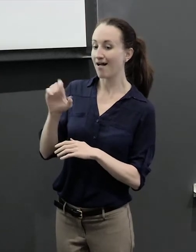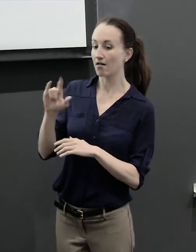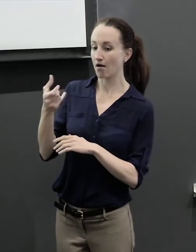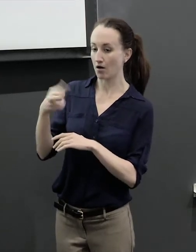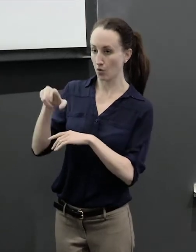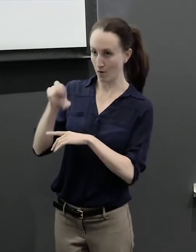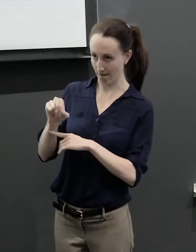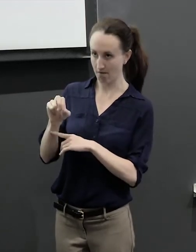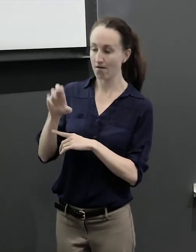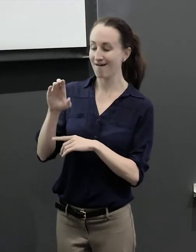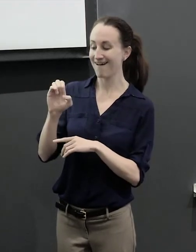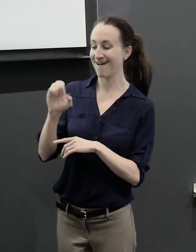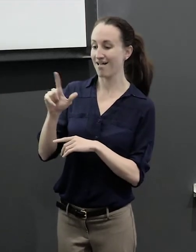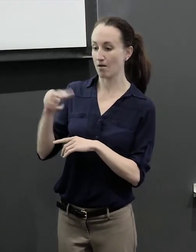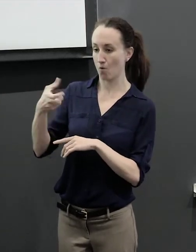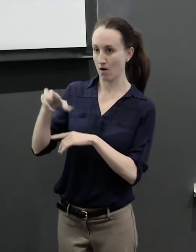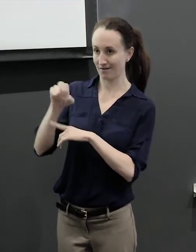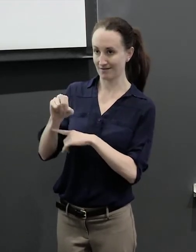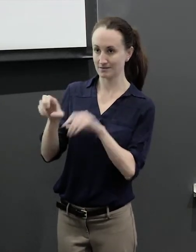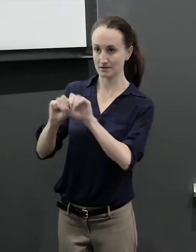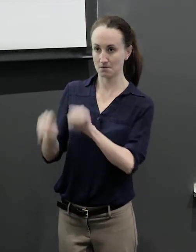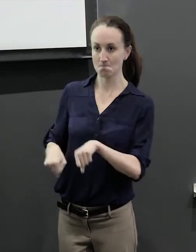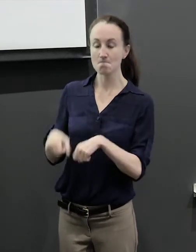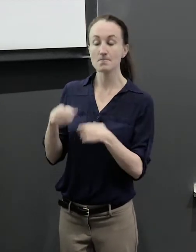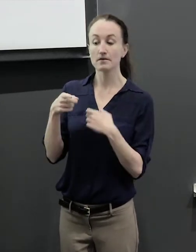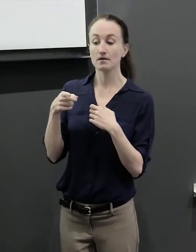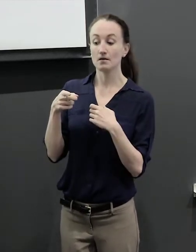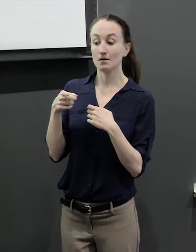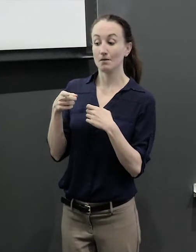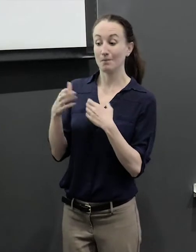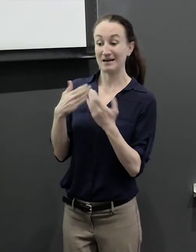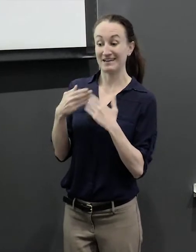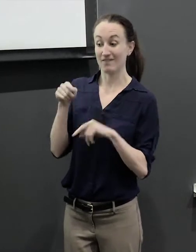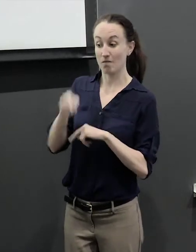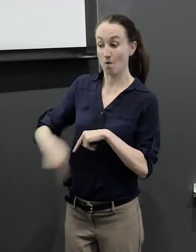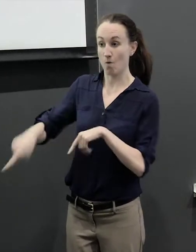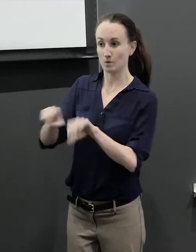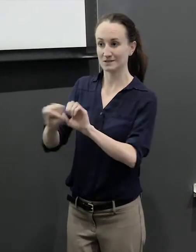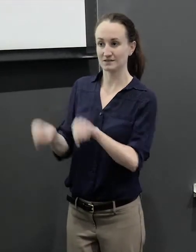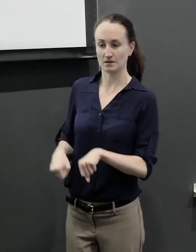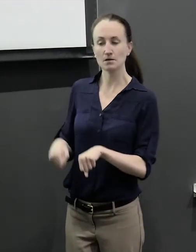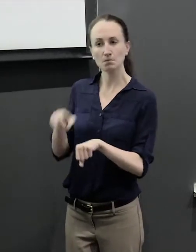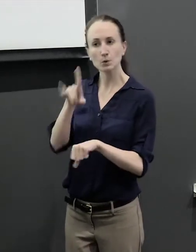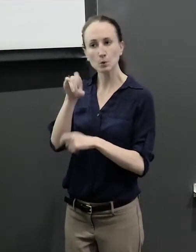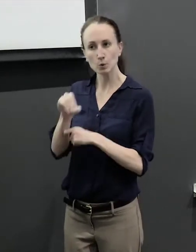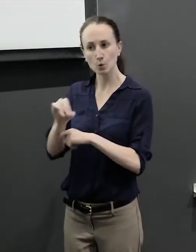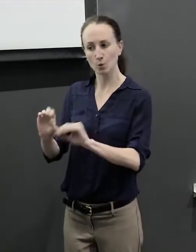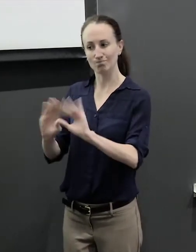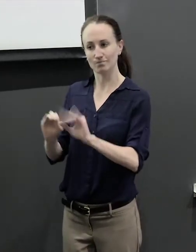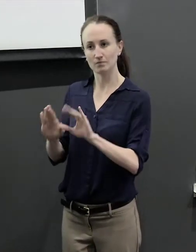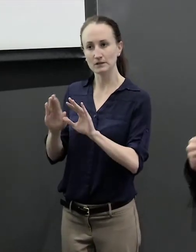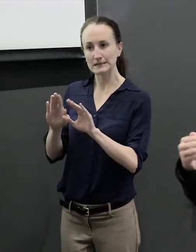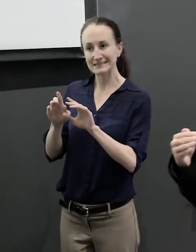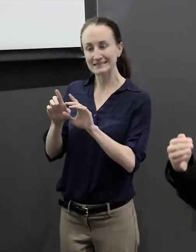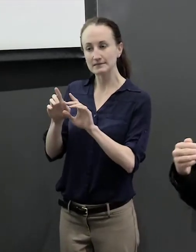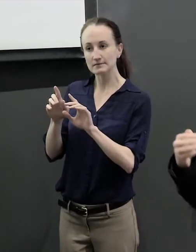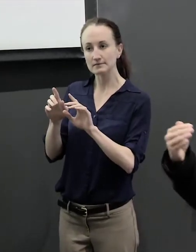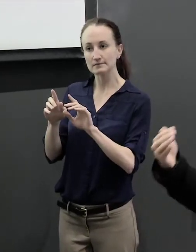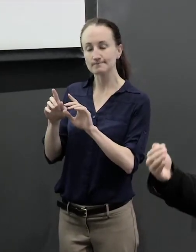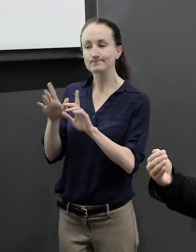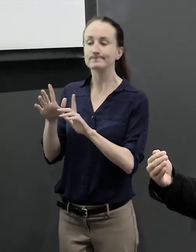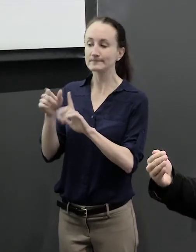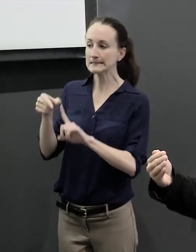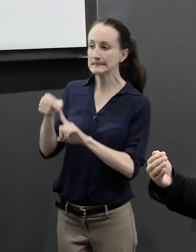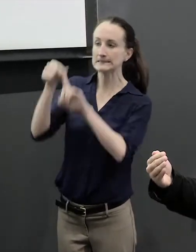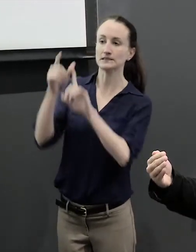even languages that have obviative systems make a small number of distinctions. So there's proximate, obviative, double obviative.